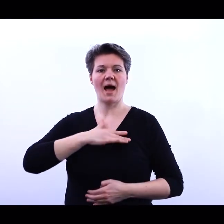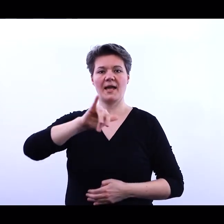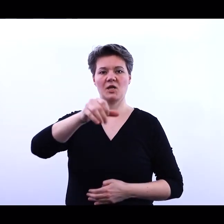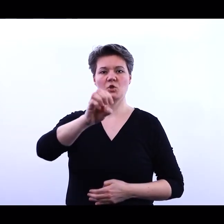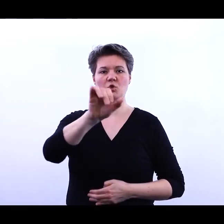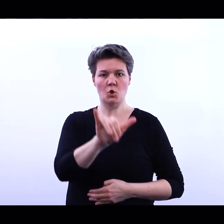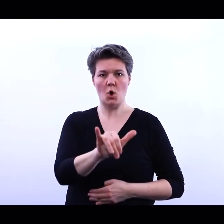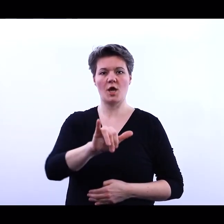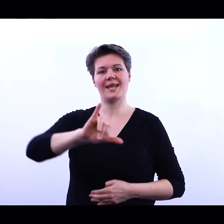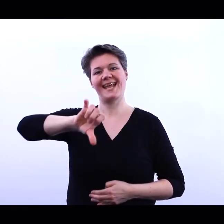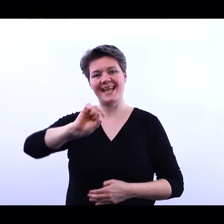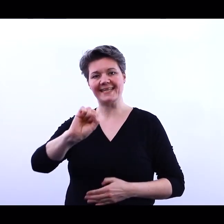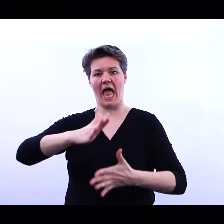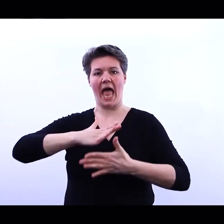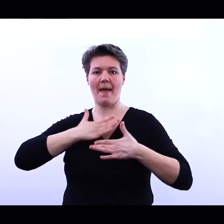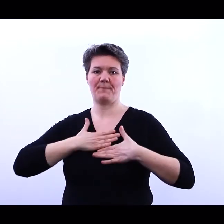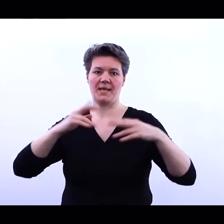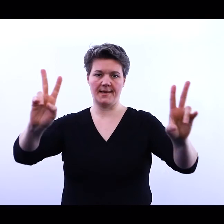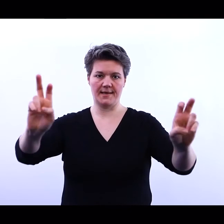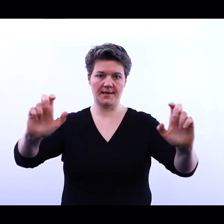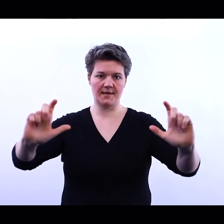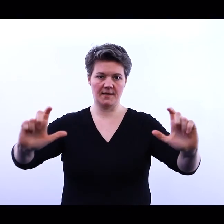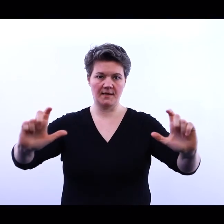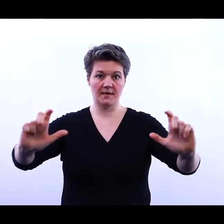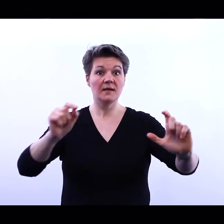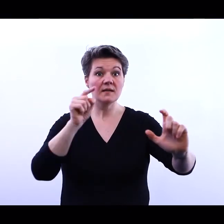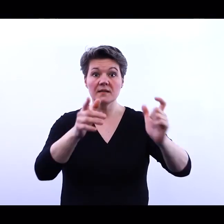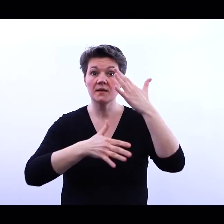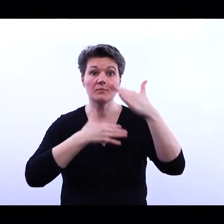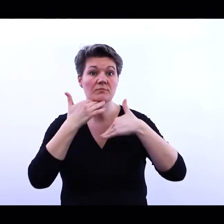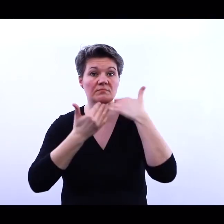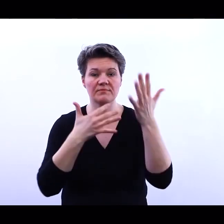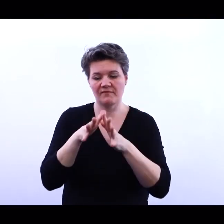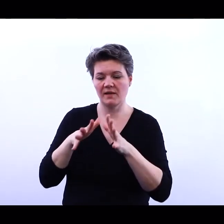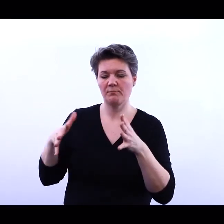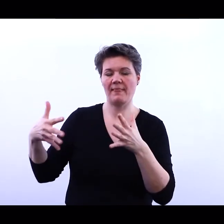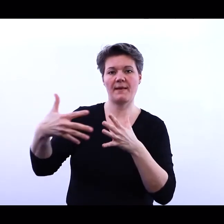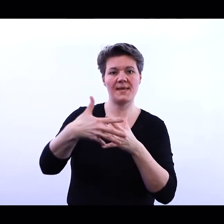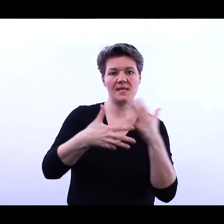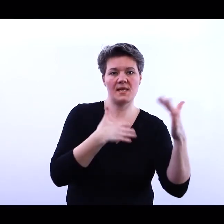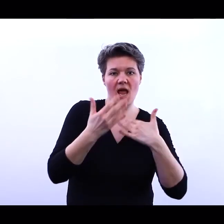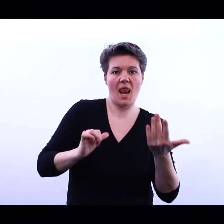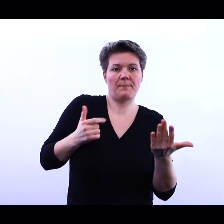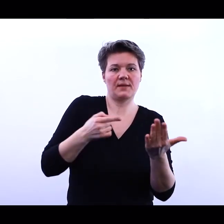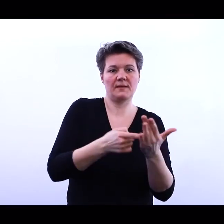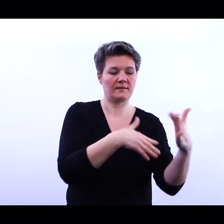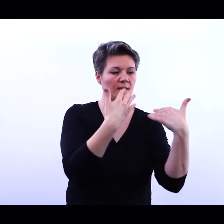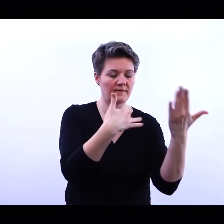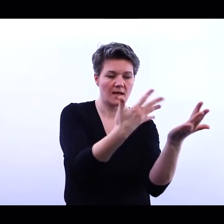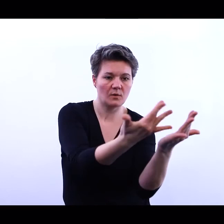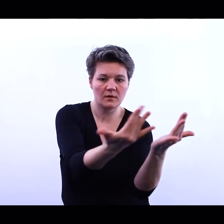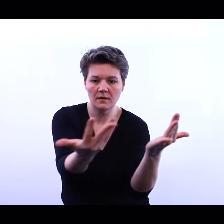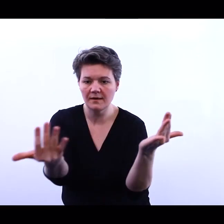And it's an incredible kind of story of the pandemic. And it made me think about the way we